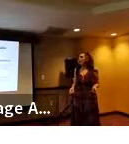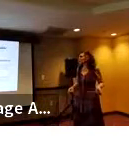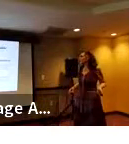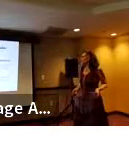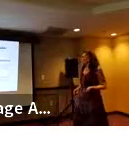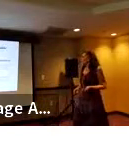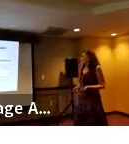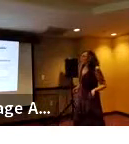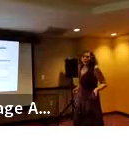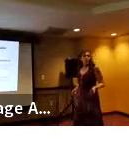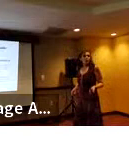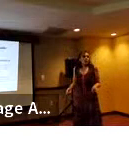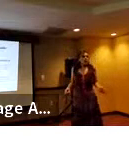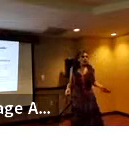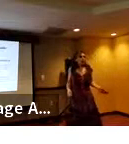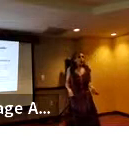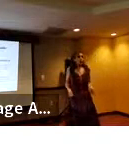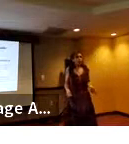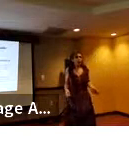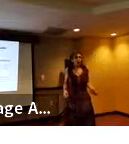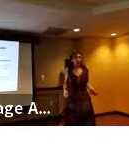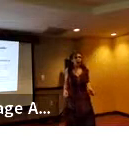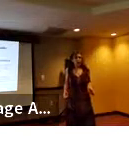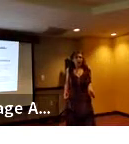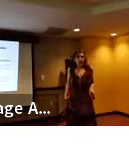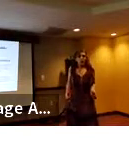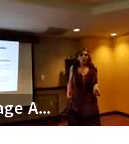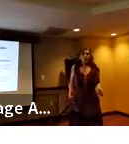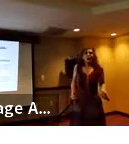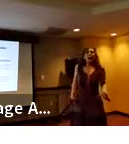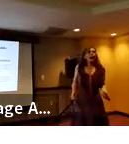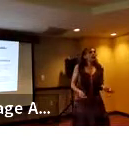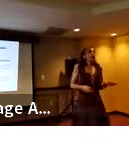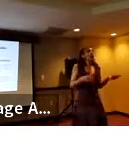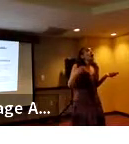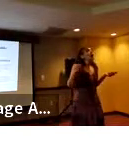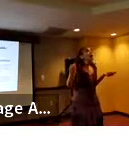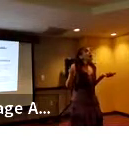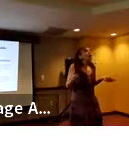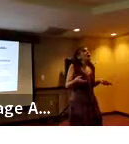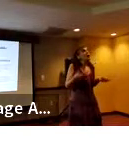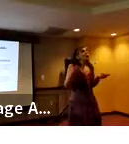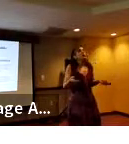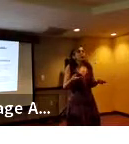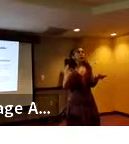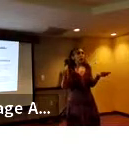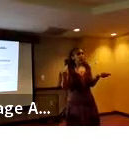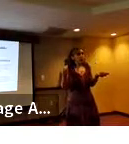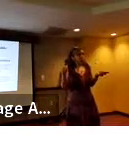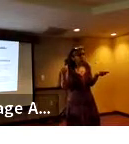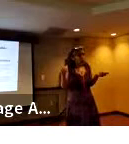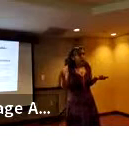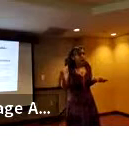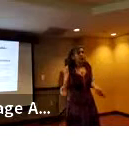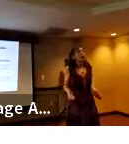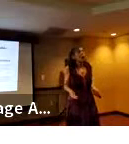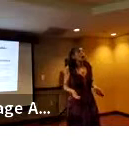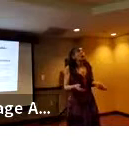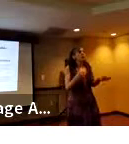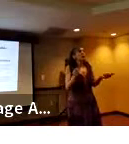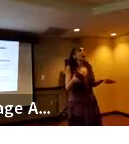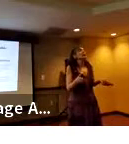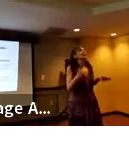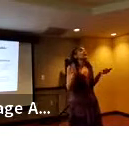saying very much. Good about where we are educated. We have a very interesting and